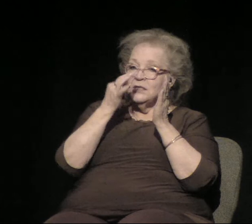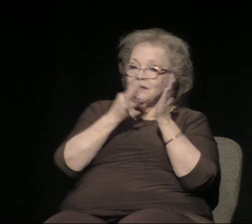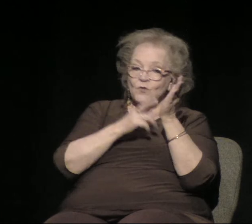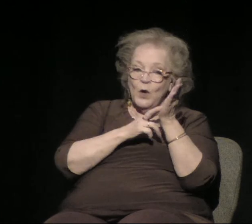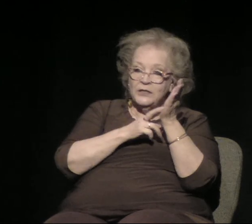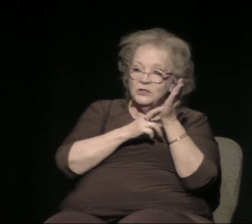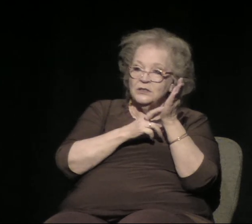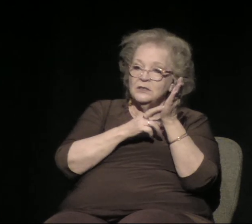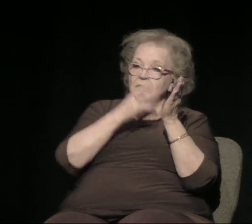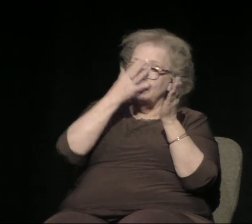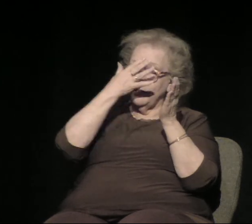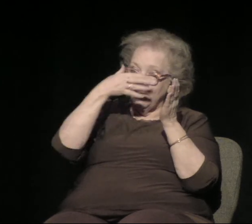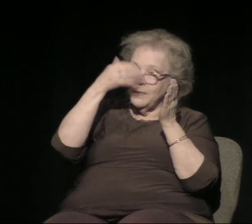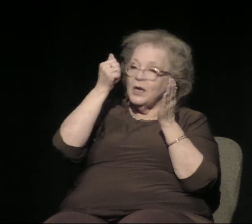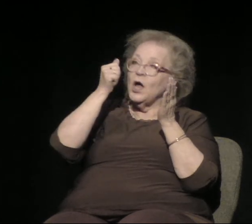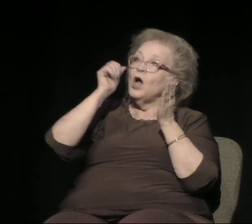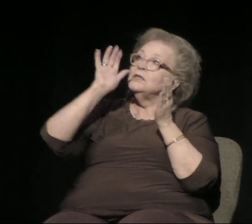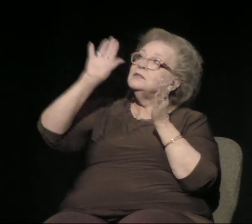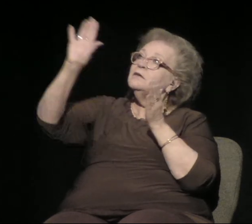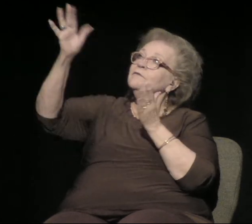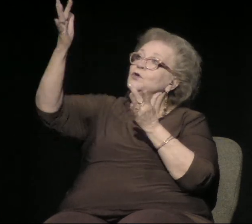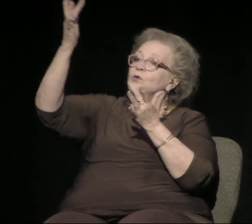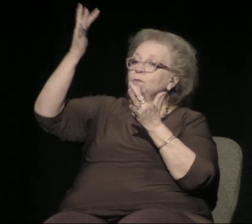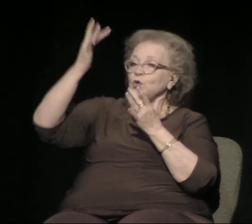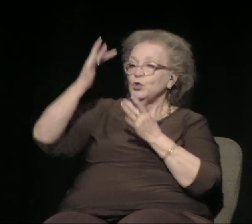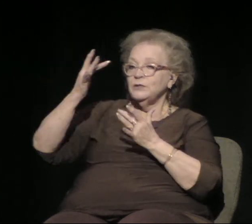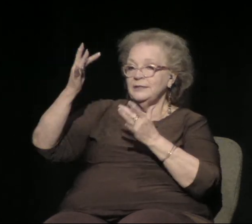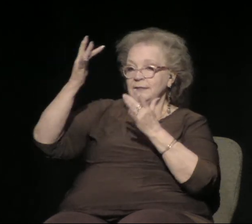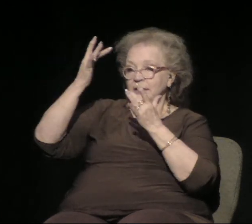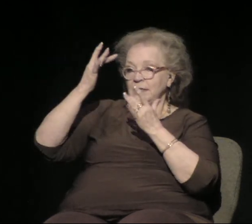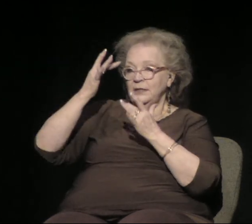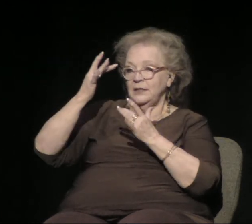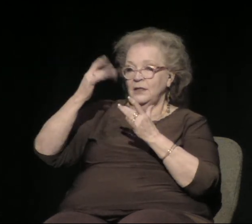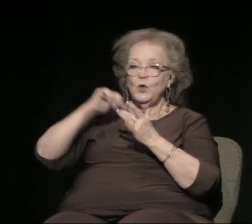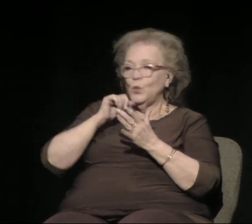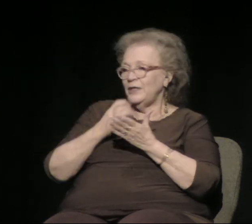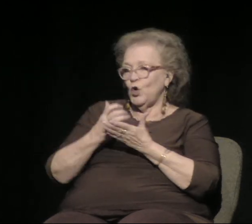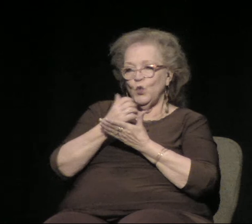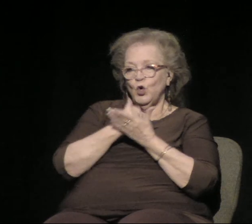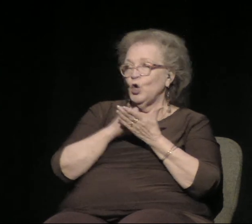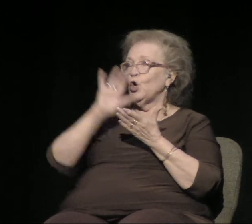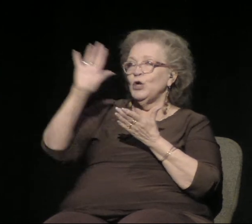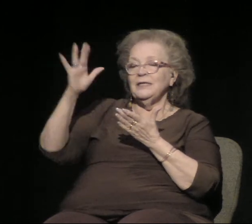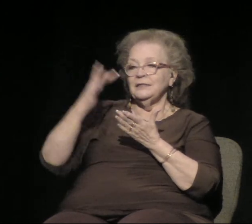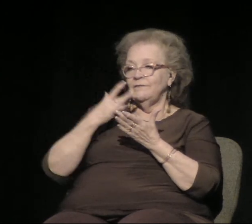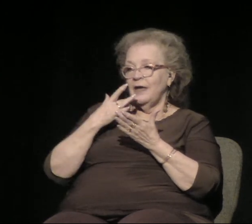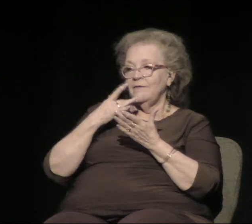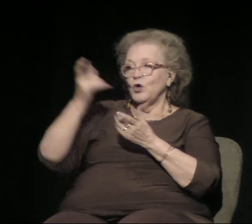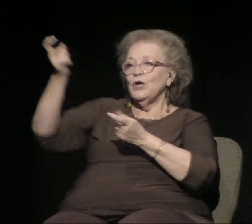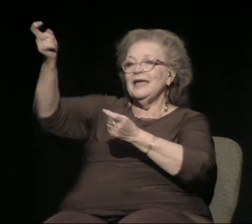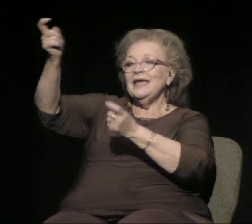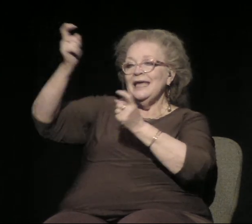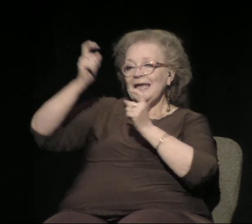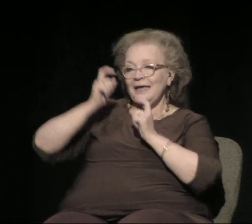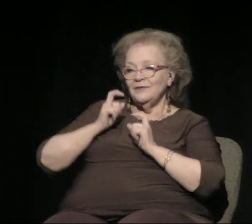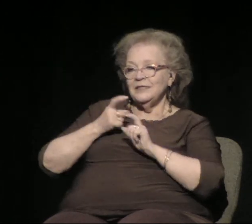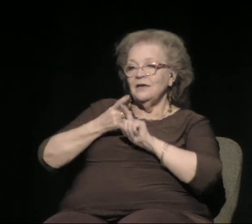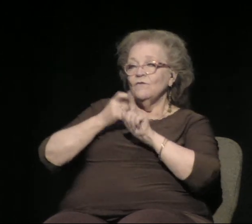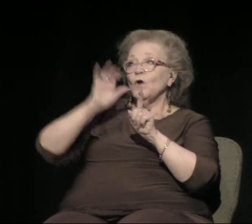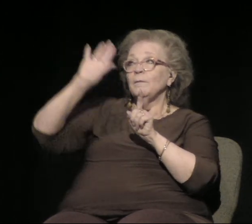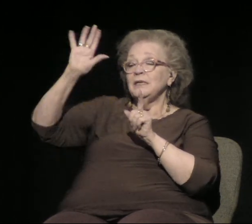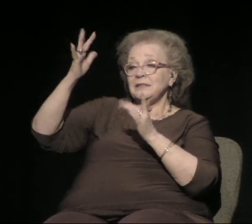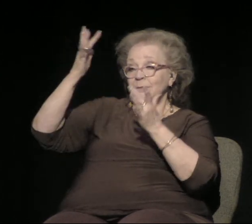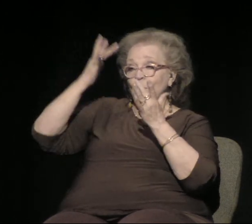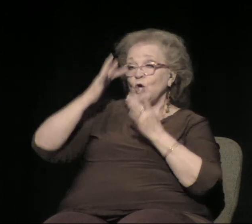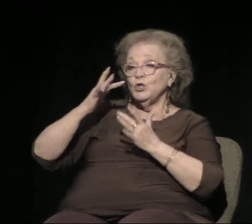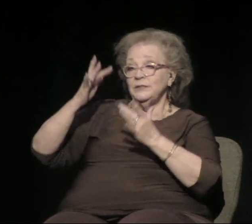because of your what? Your mercy. We don't earn God's favor. He gives it to us out of his mercy.